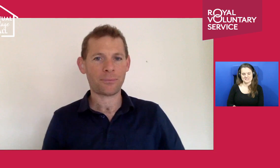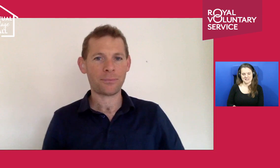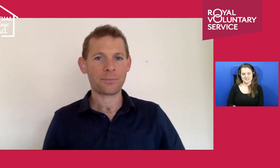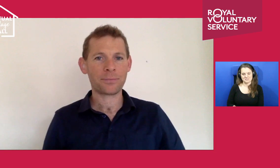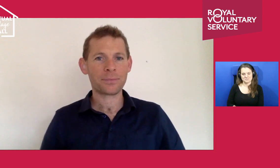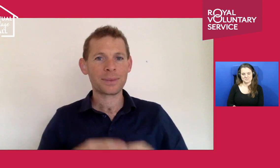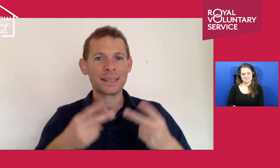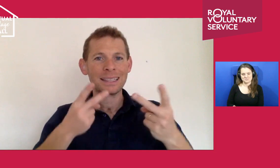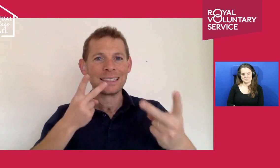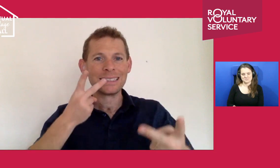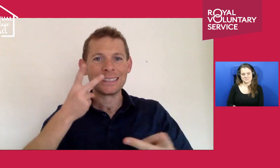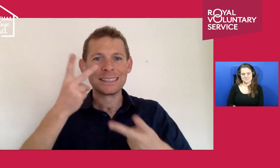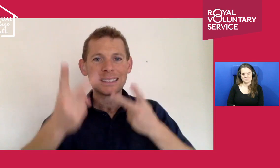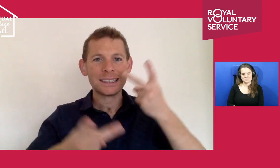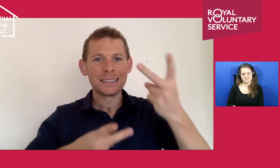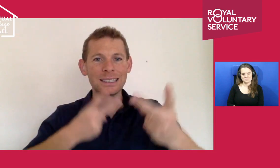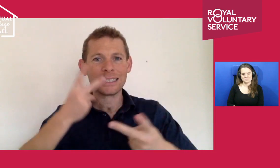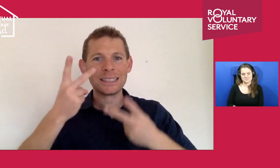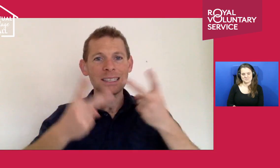Sing.